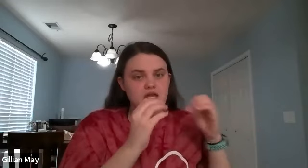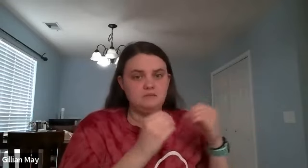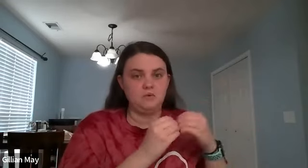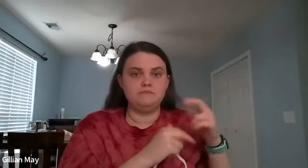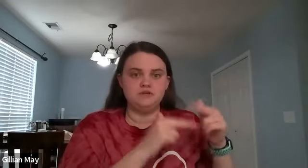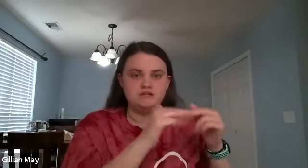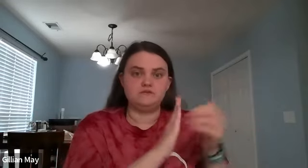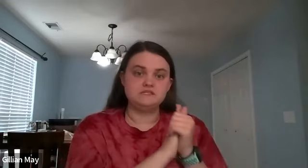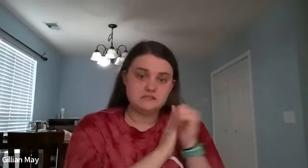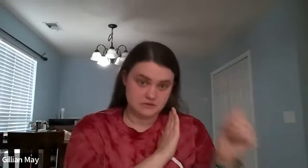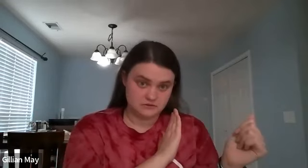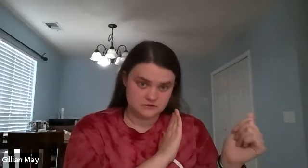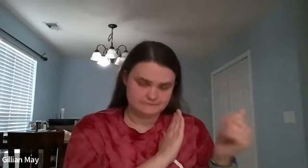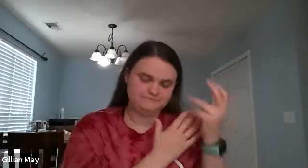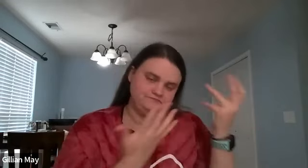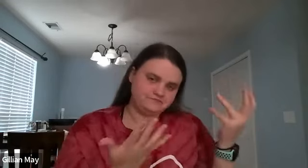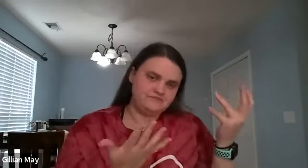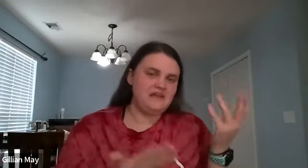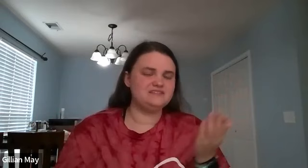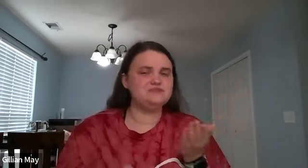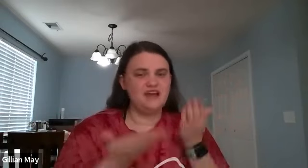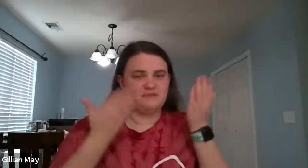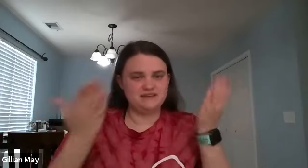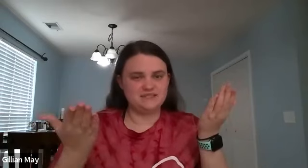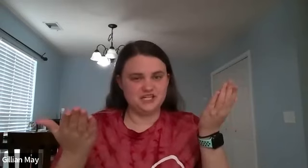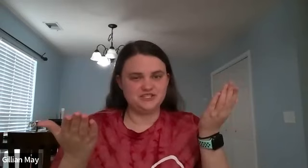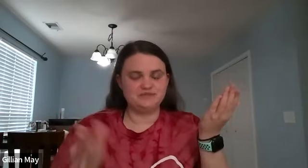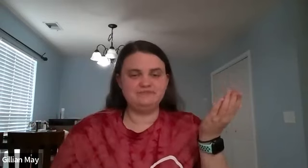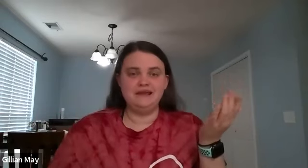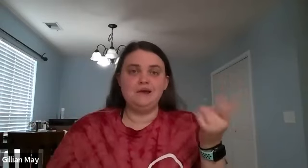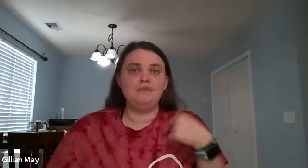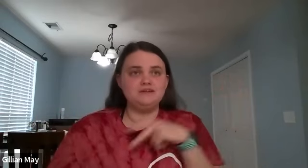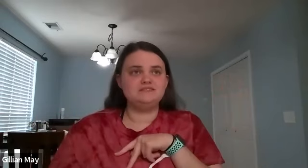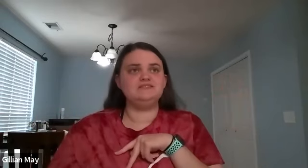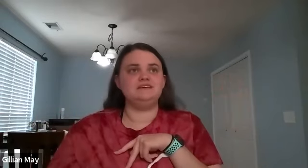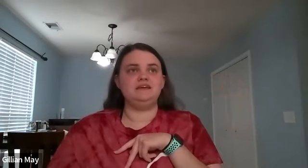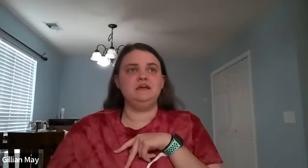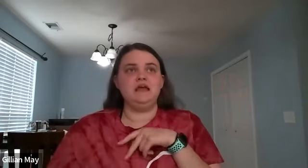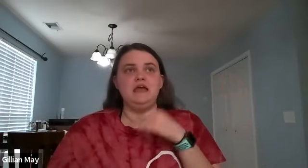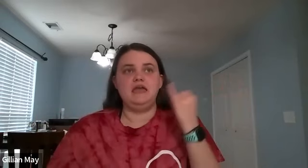communicating more and building those skills. And that's always kind of my suggestion. Personally,